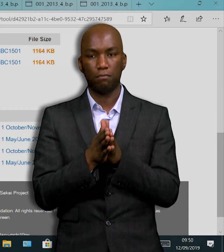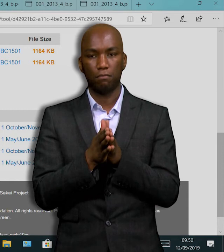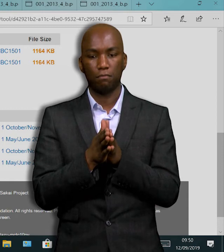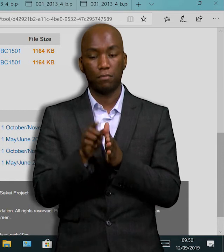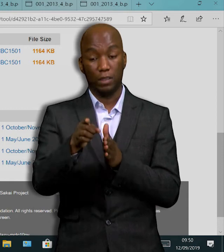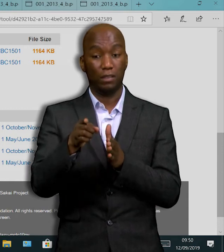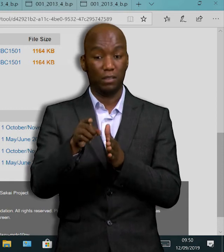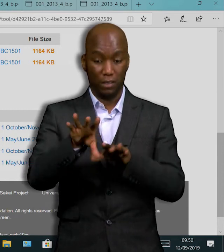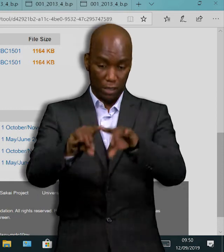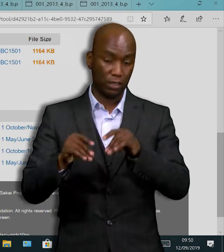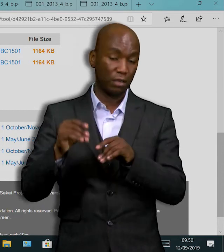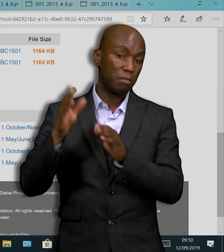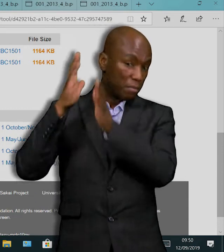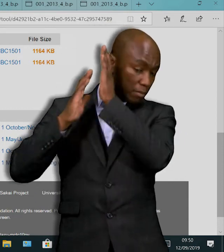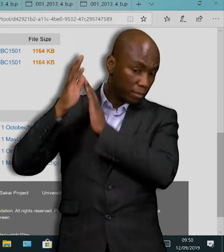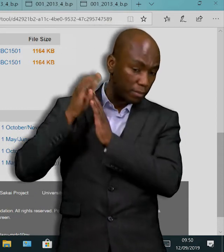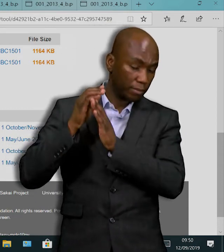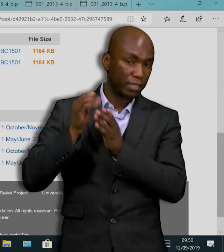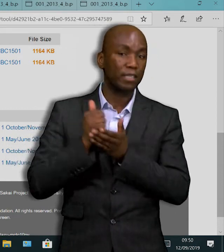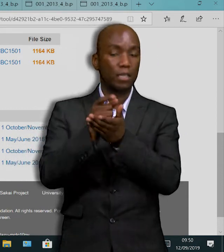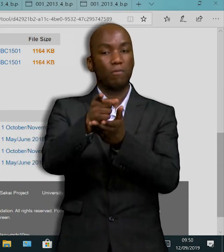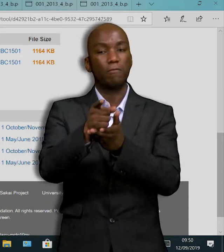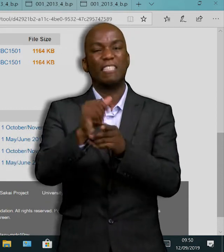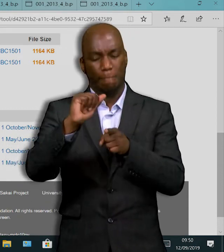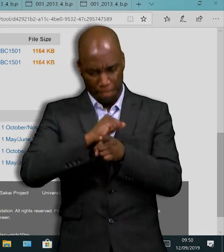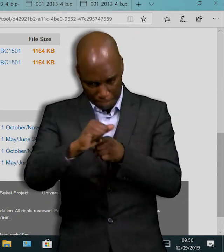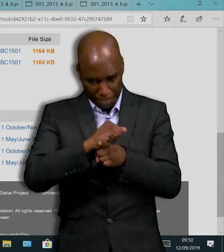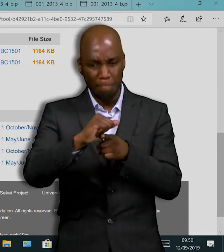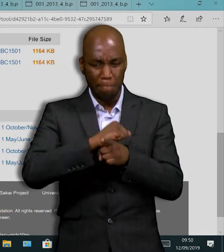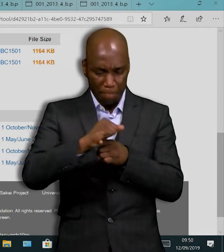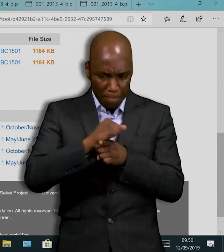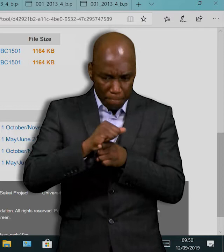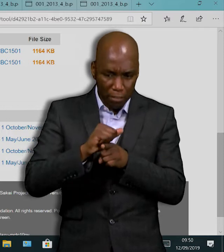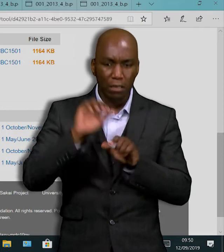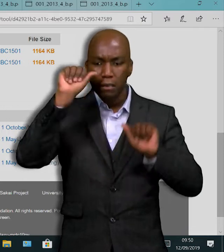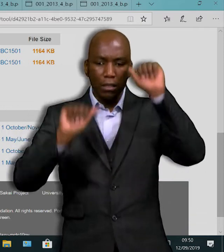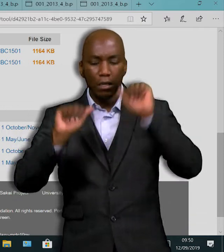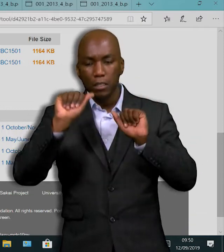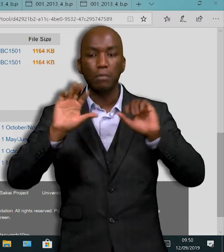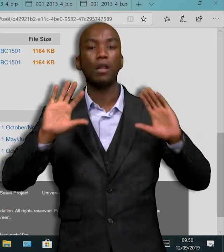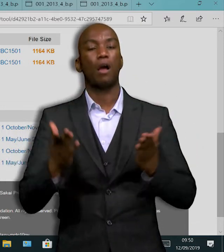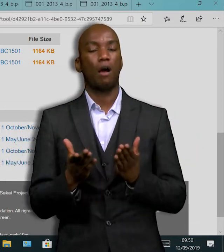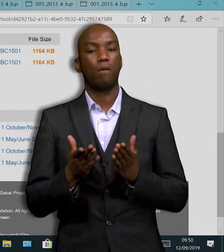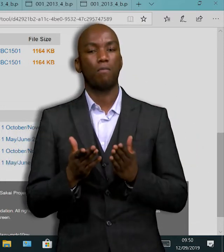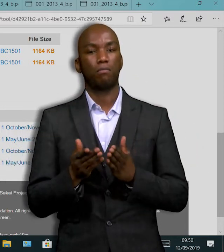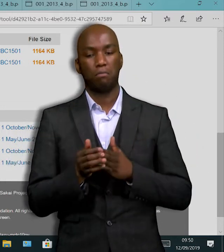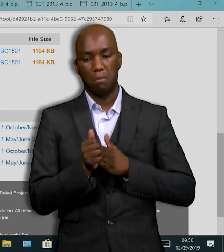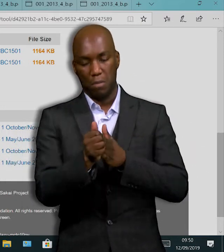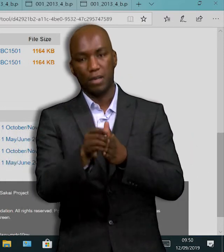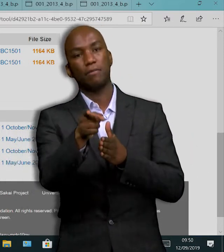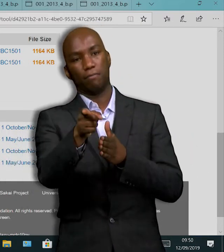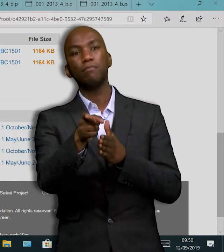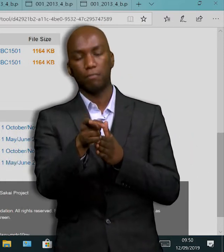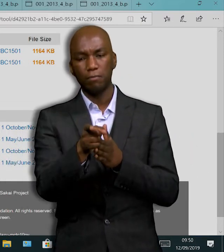The past papers help you to practice on previous assessments and gives you an idea